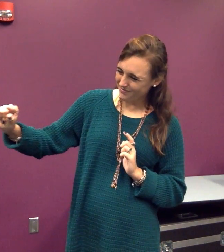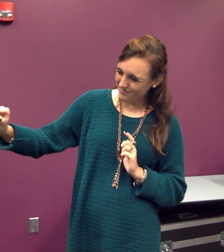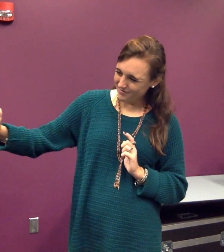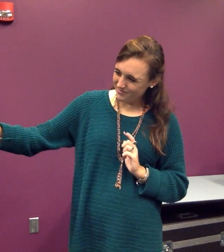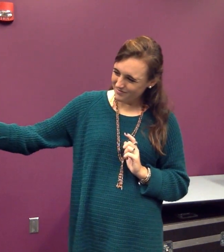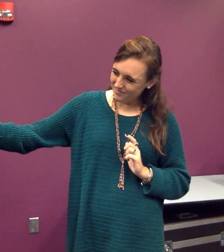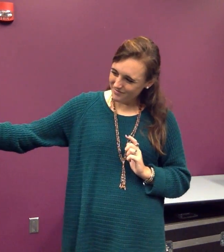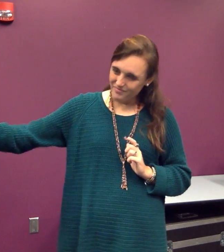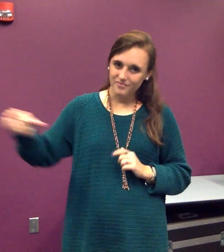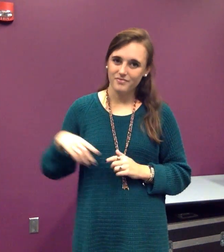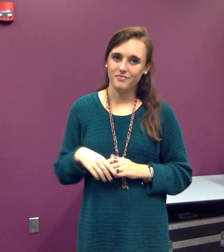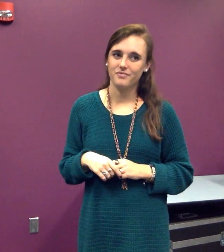shorter and shorter and shorter and shorter.